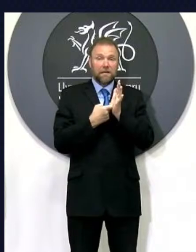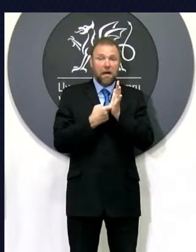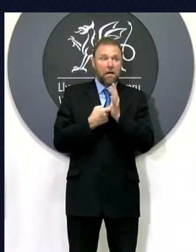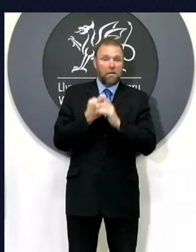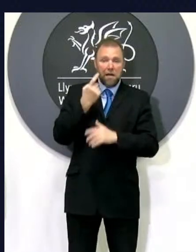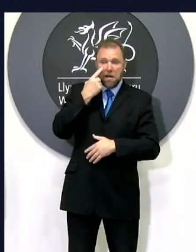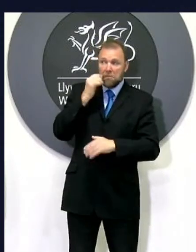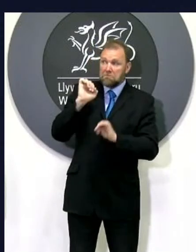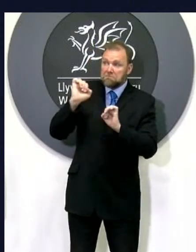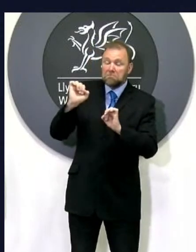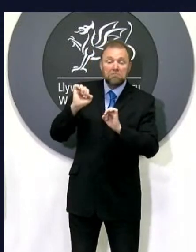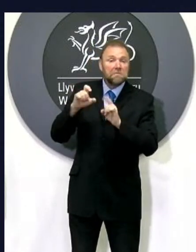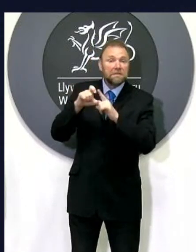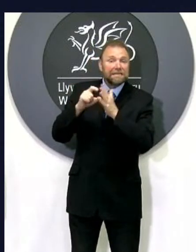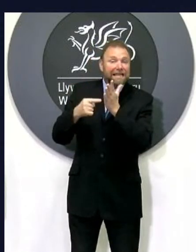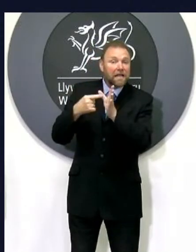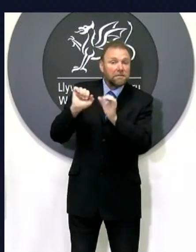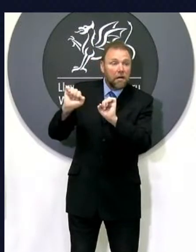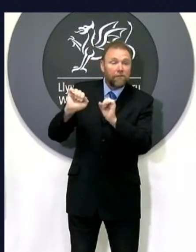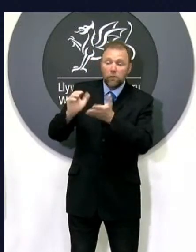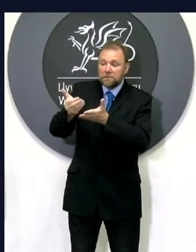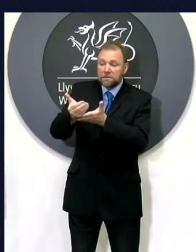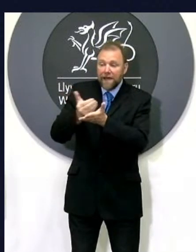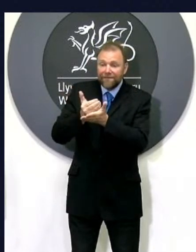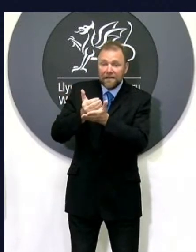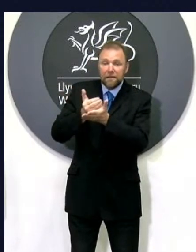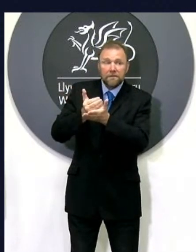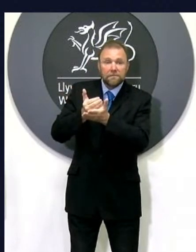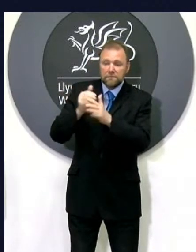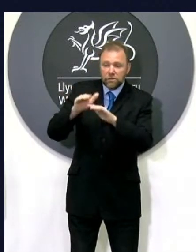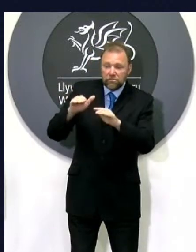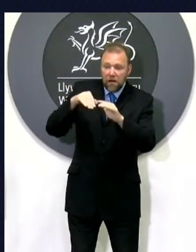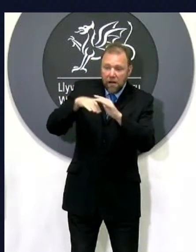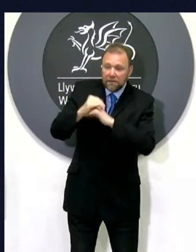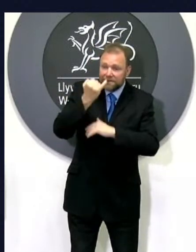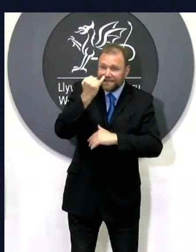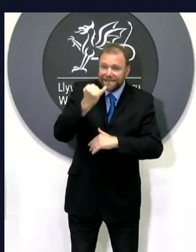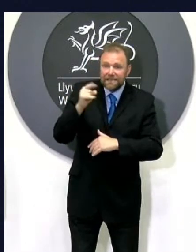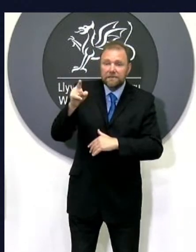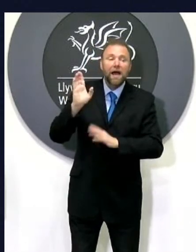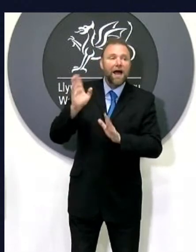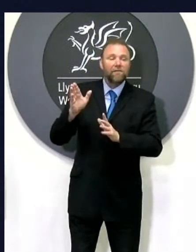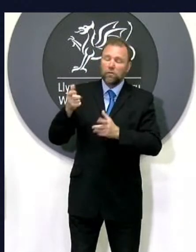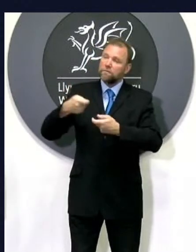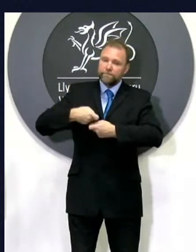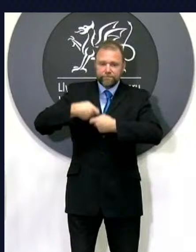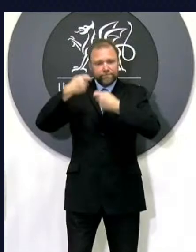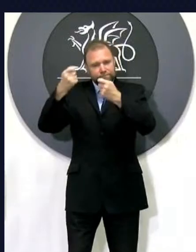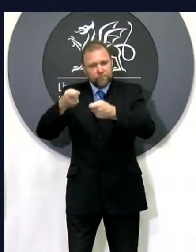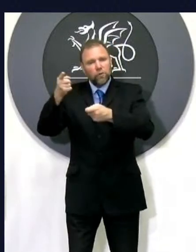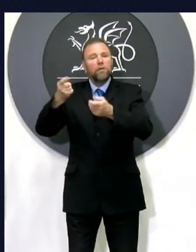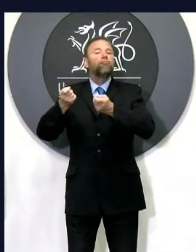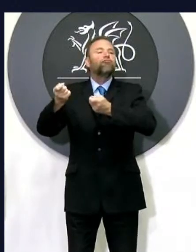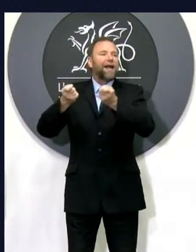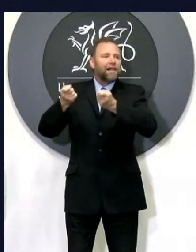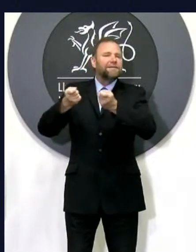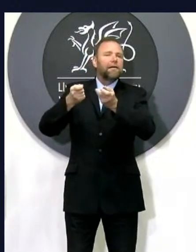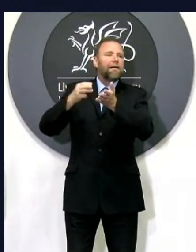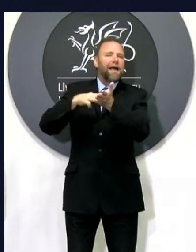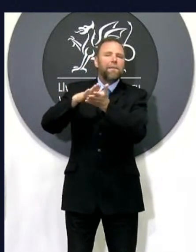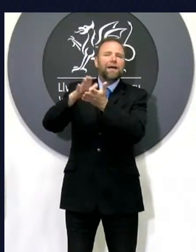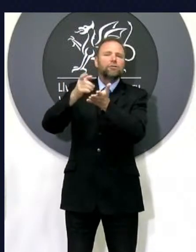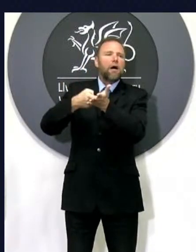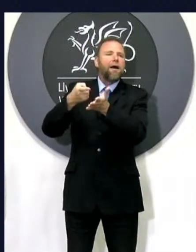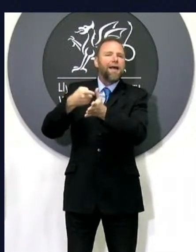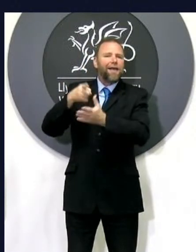the effectiveness and safety in children, people under the age of 16, then it needs to provide them to the regulator, the MHRA, which will look at those and